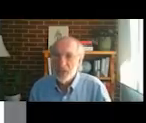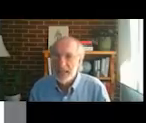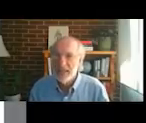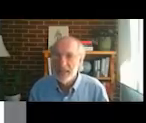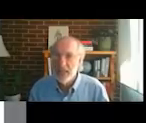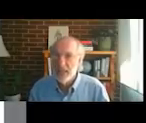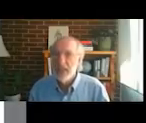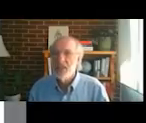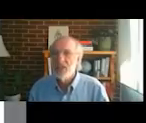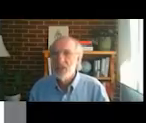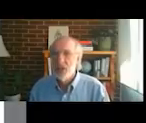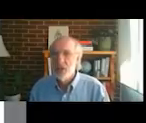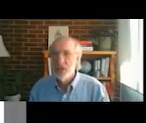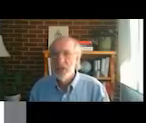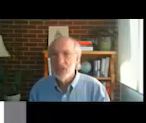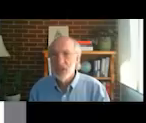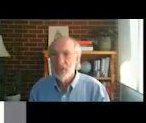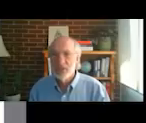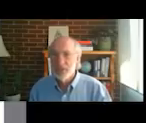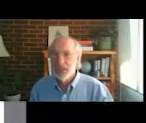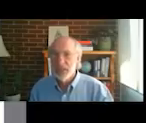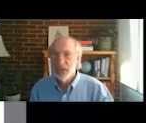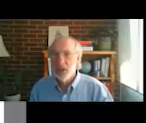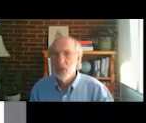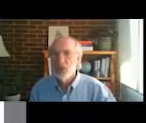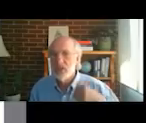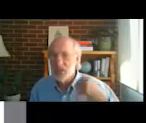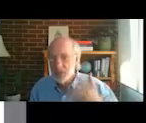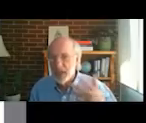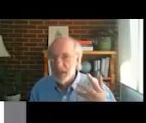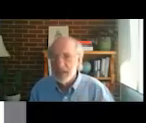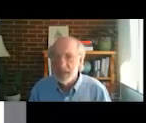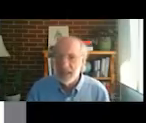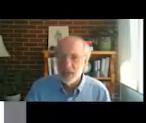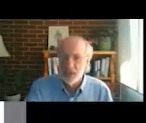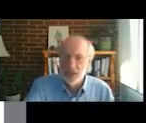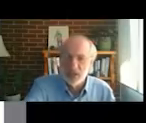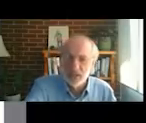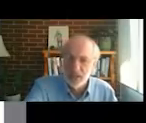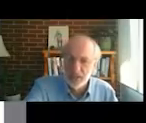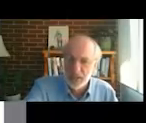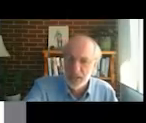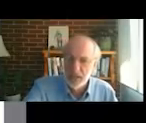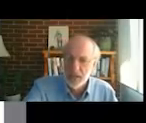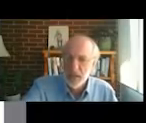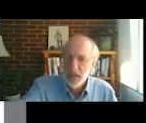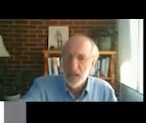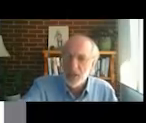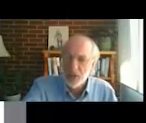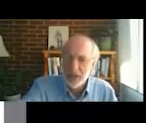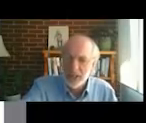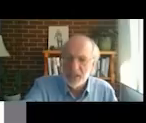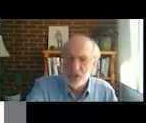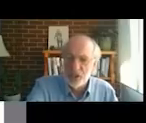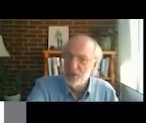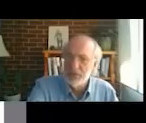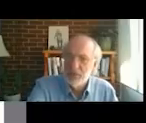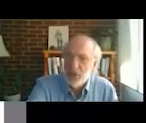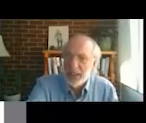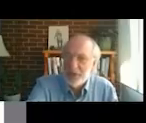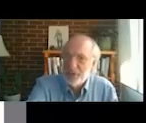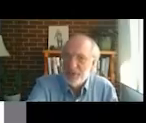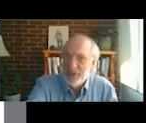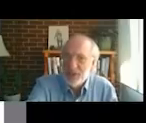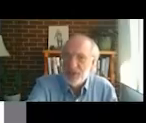pause and correct it. It's not a reason to provide any kind of other